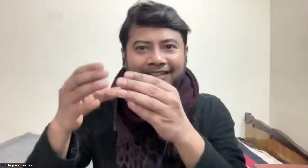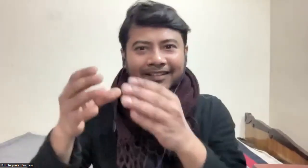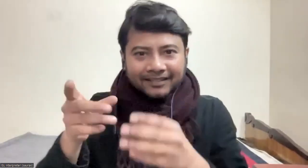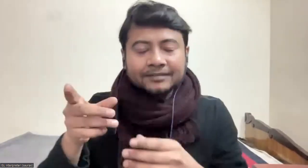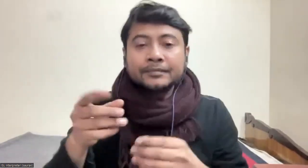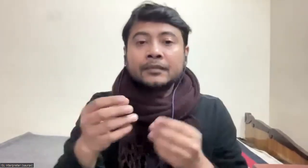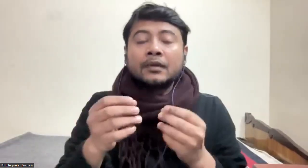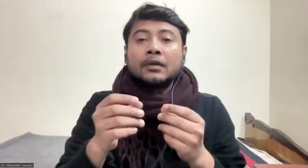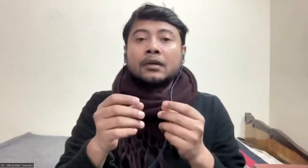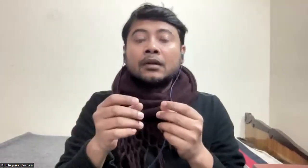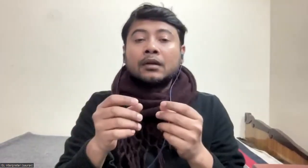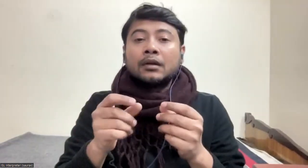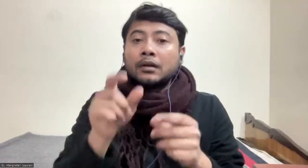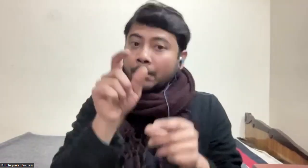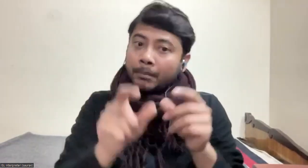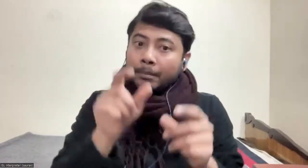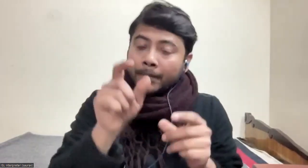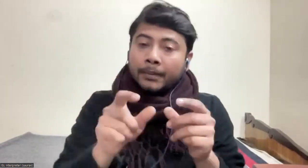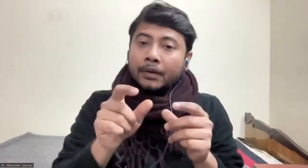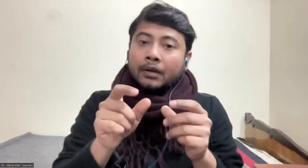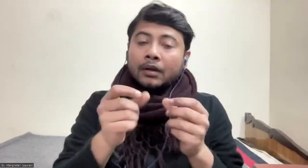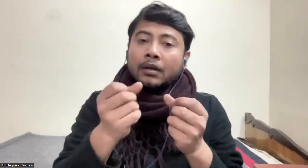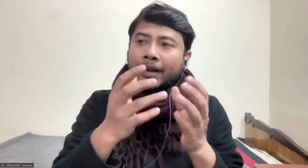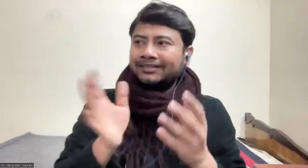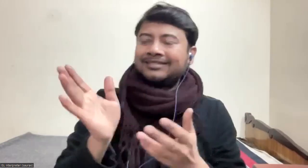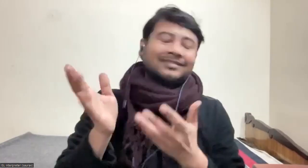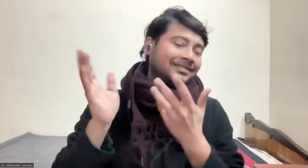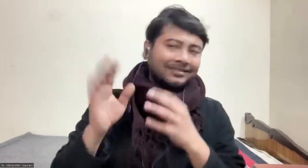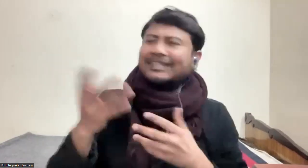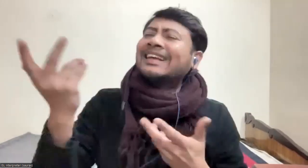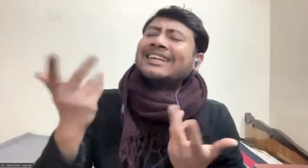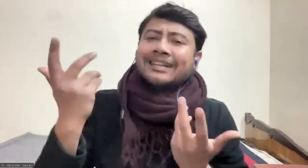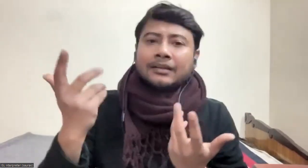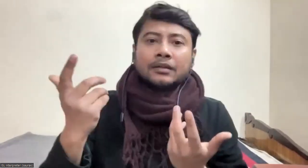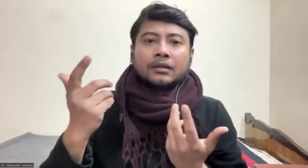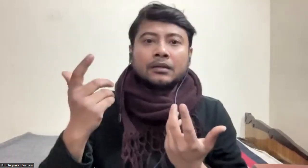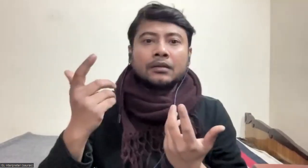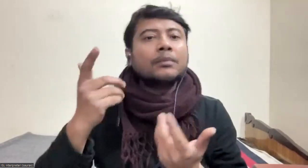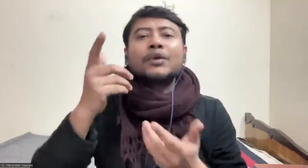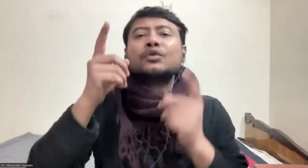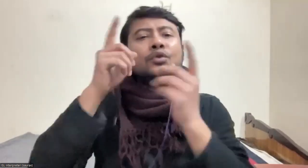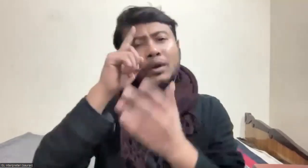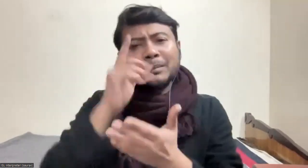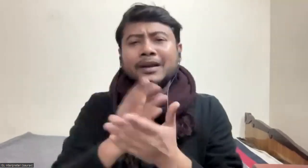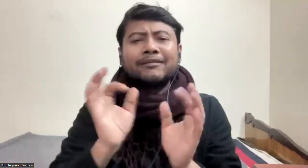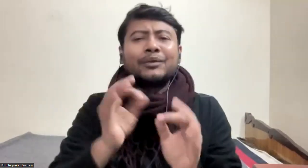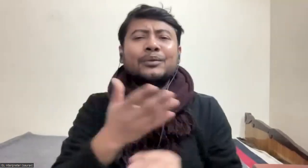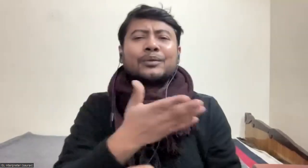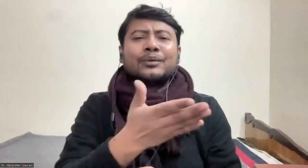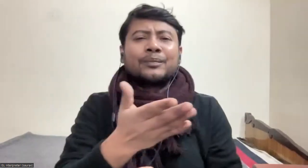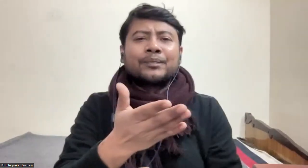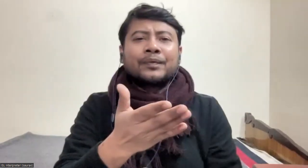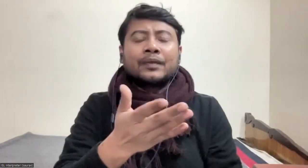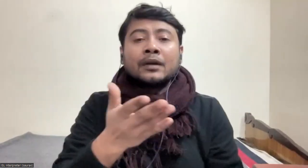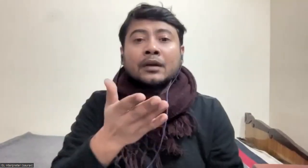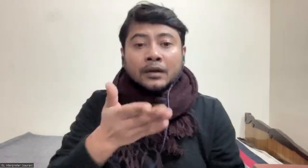that please do not preach to such people. Then what do you do? You want to give Krishna to them. What do